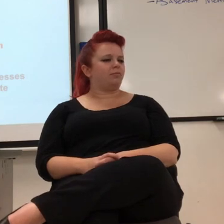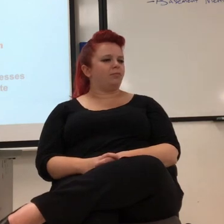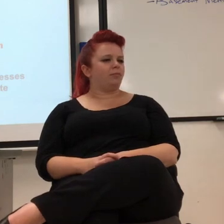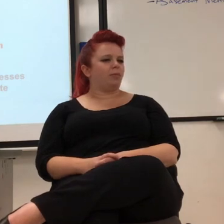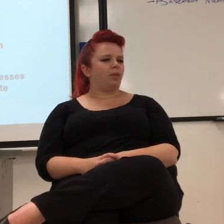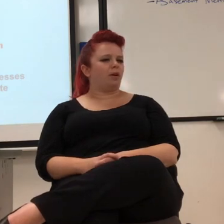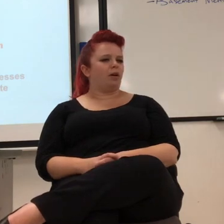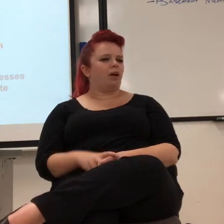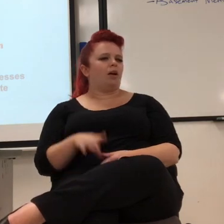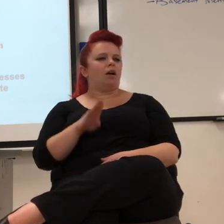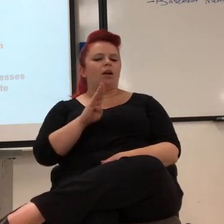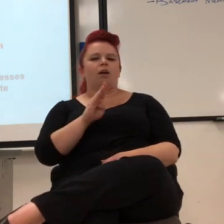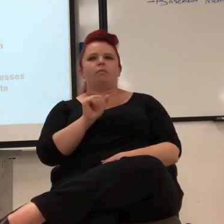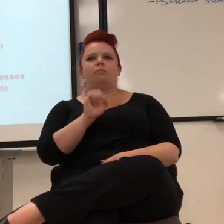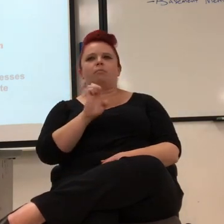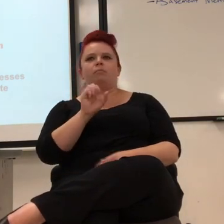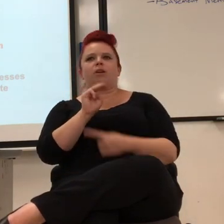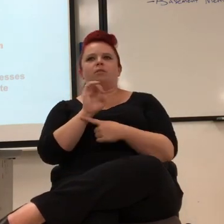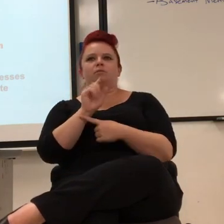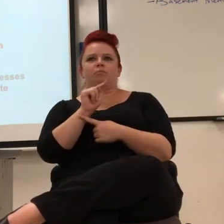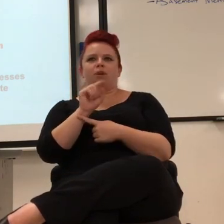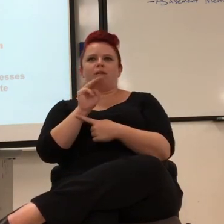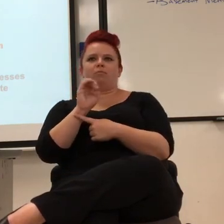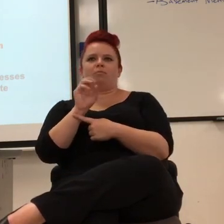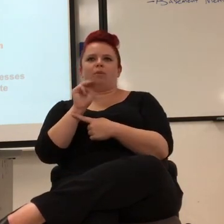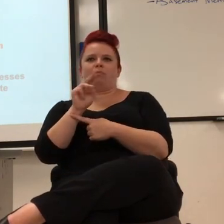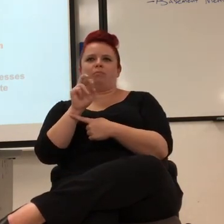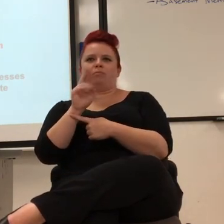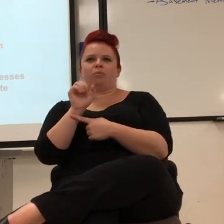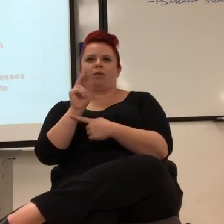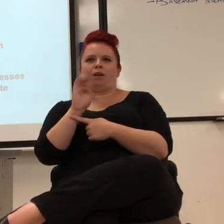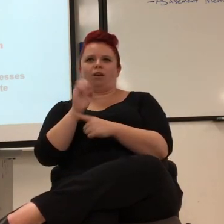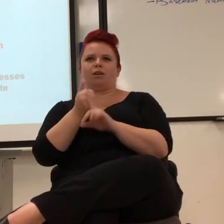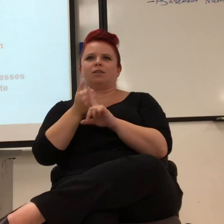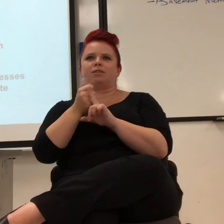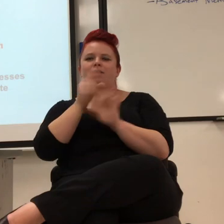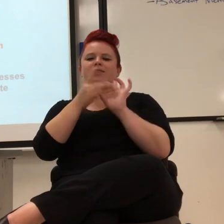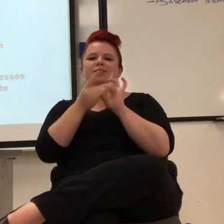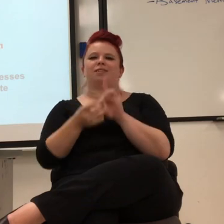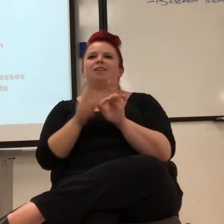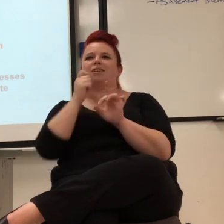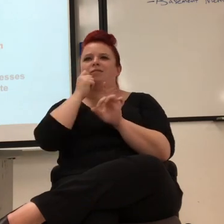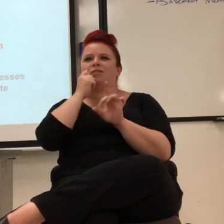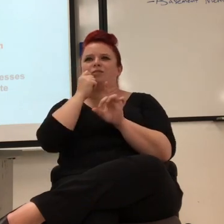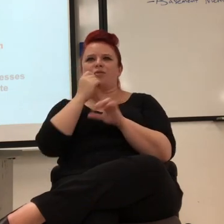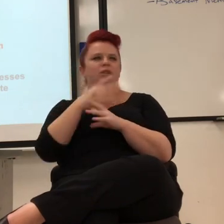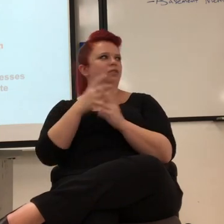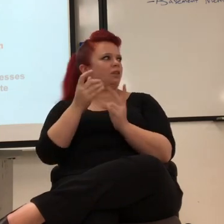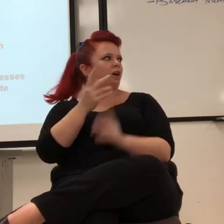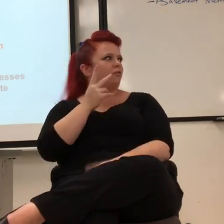Basement membrane is basically connective tissue. There's a lot of proteins in connective tissue.